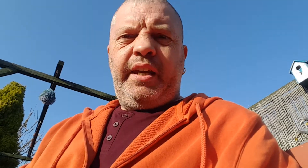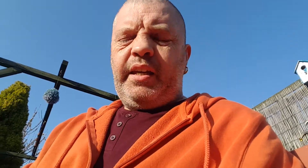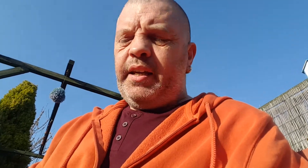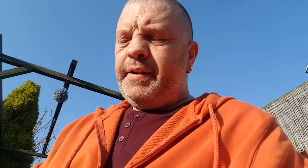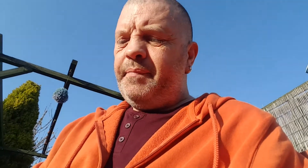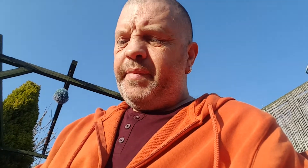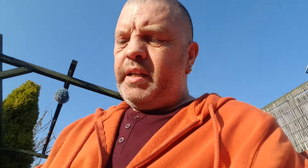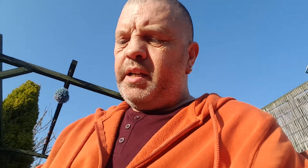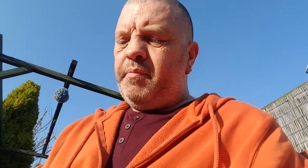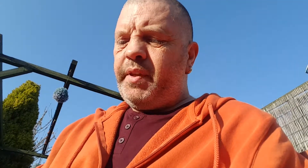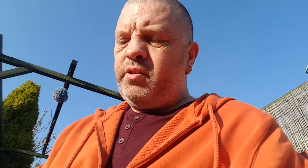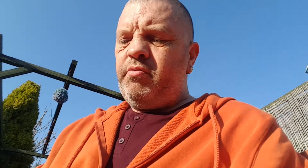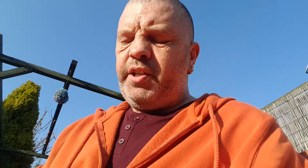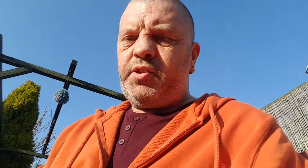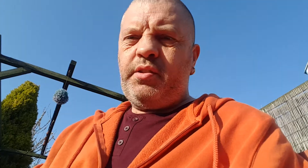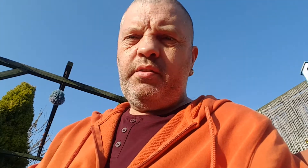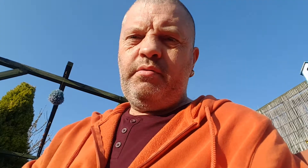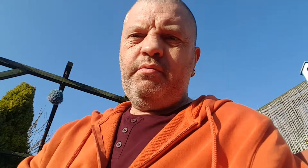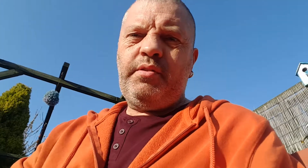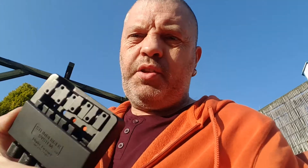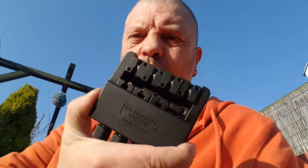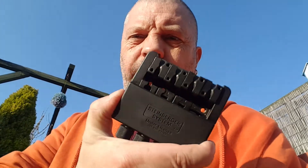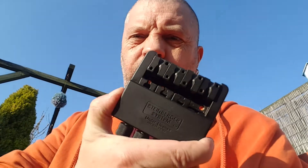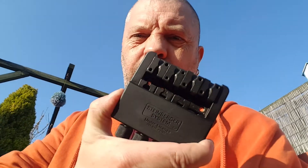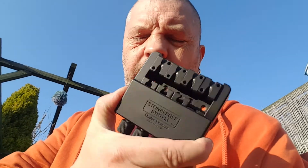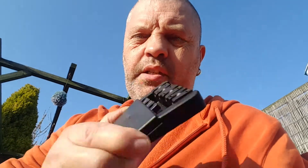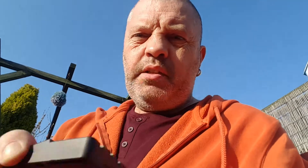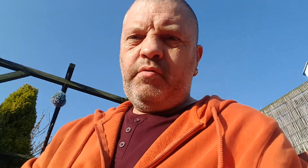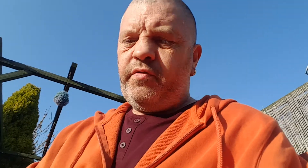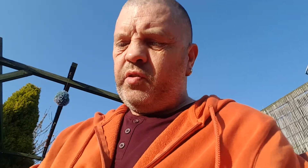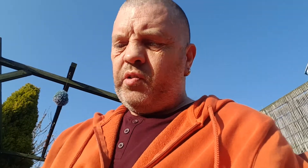vague. They do list this bridge for